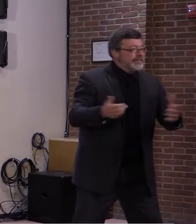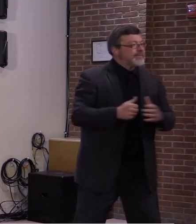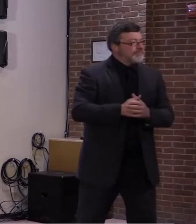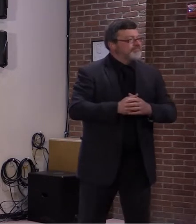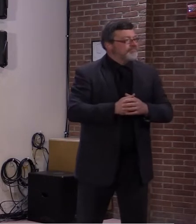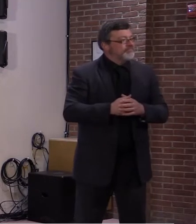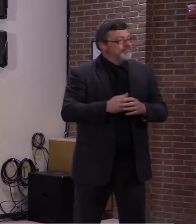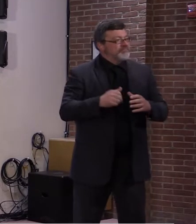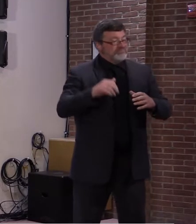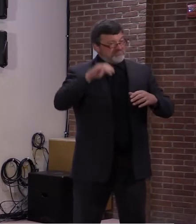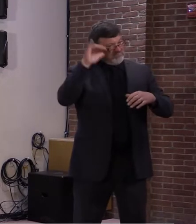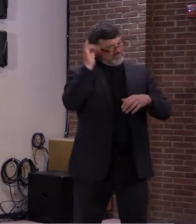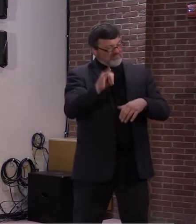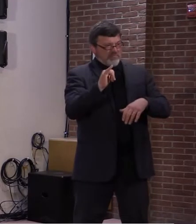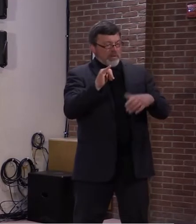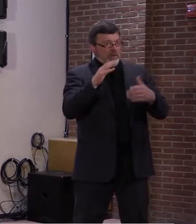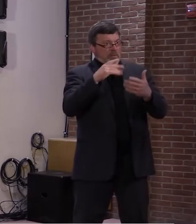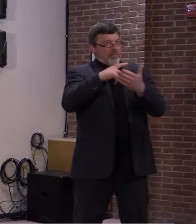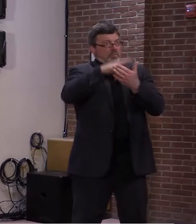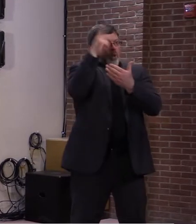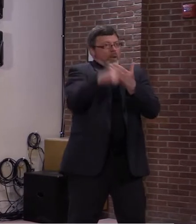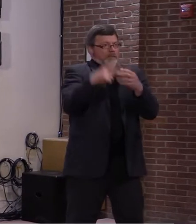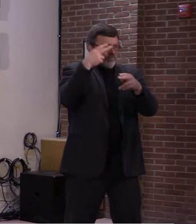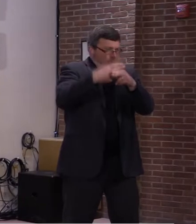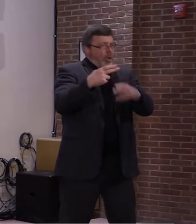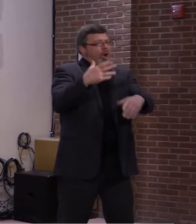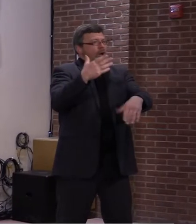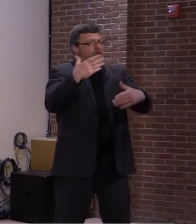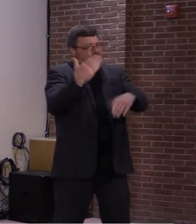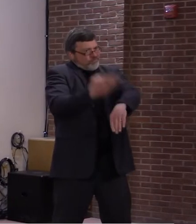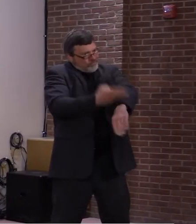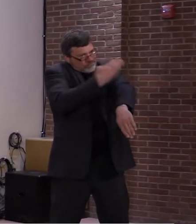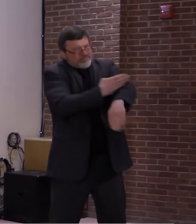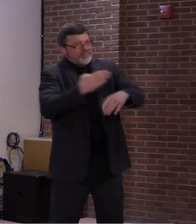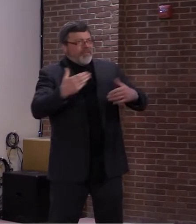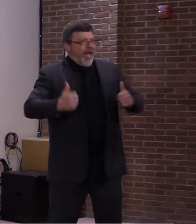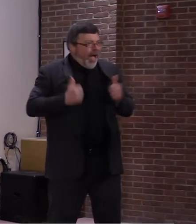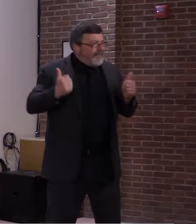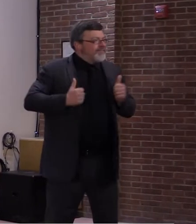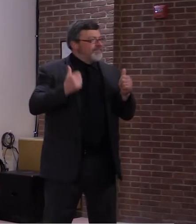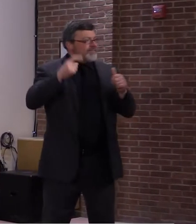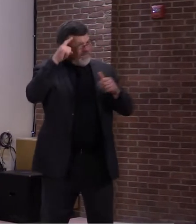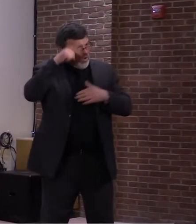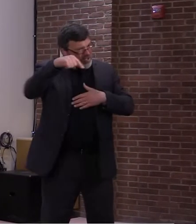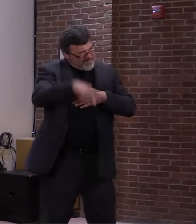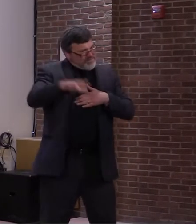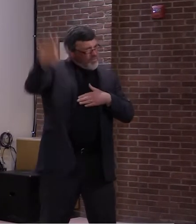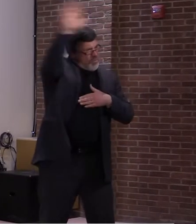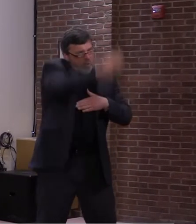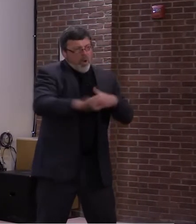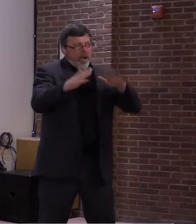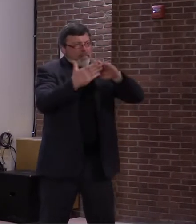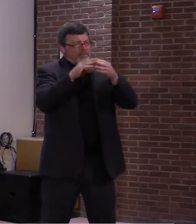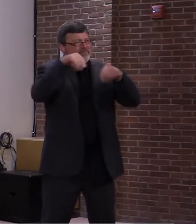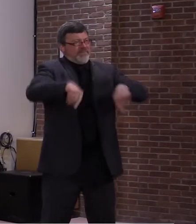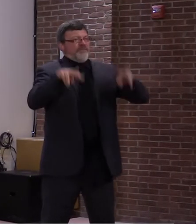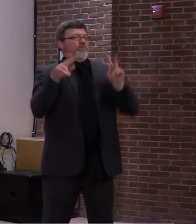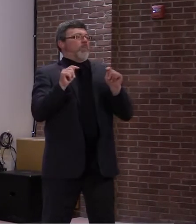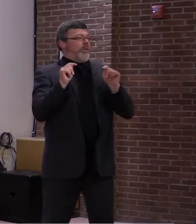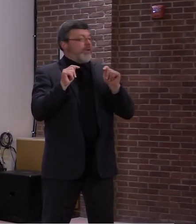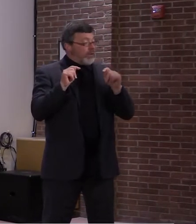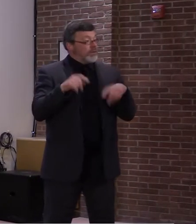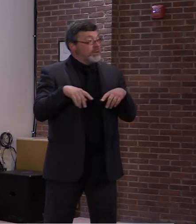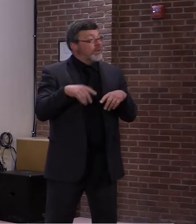program that is so needed in many communities around our state. But it needs to be funded at the appropriate